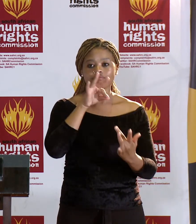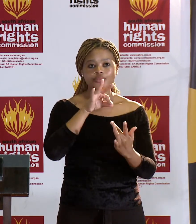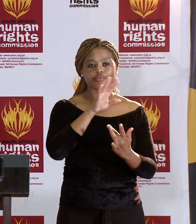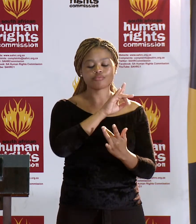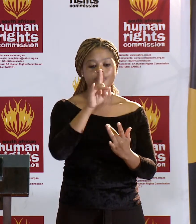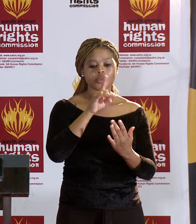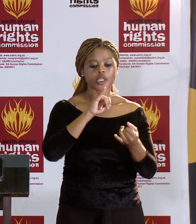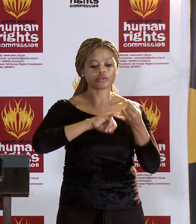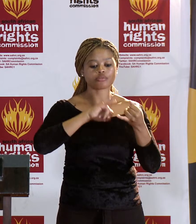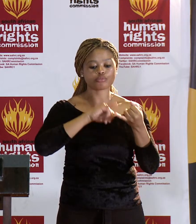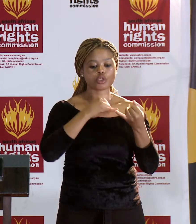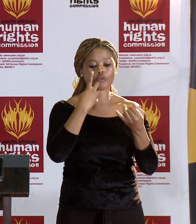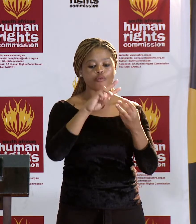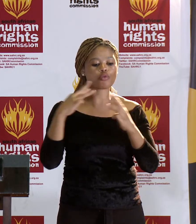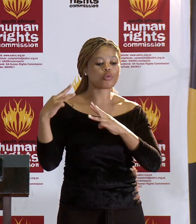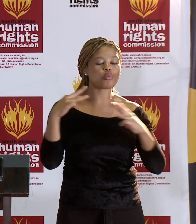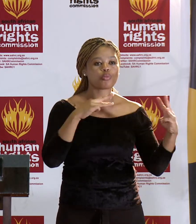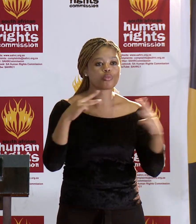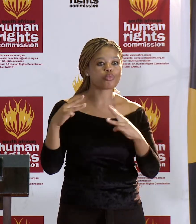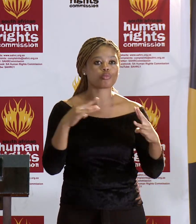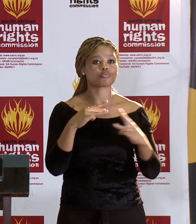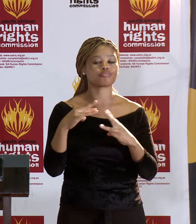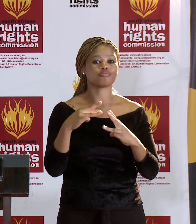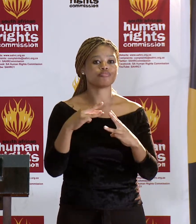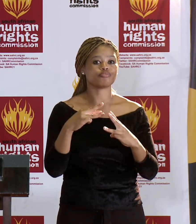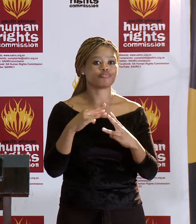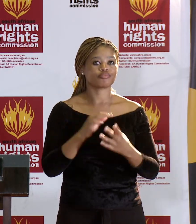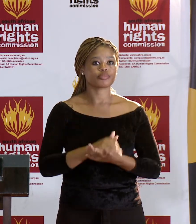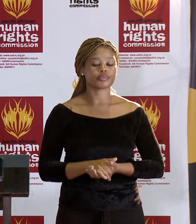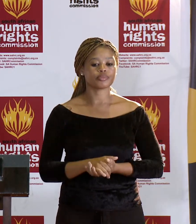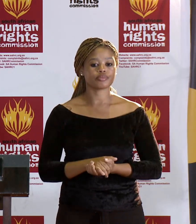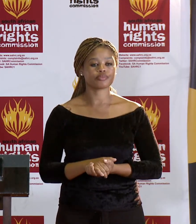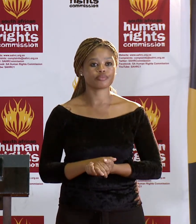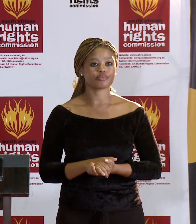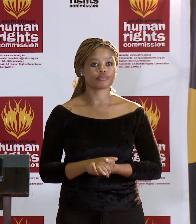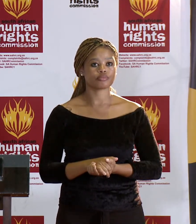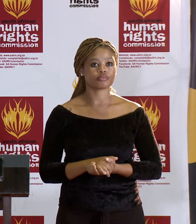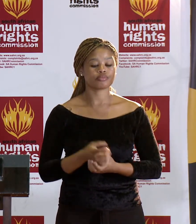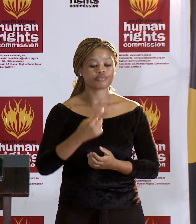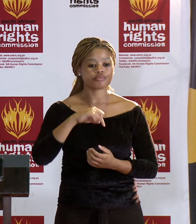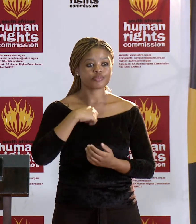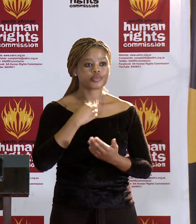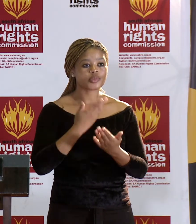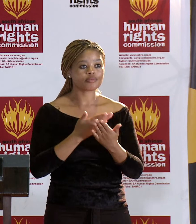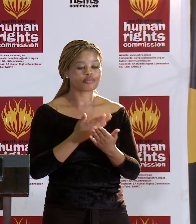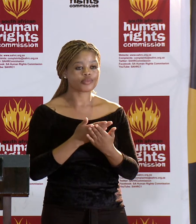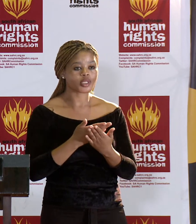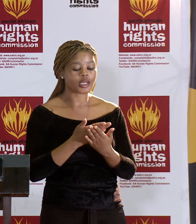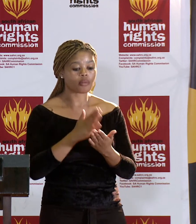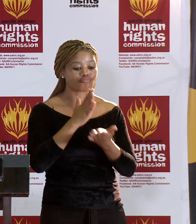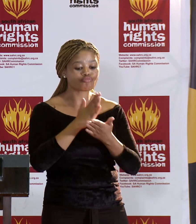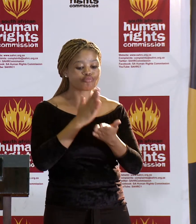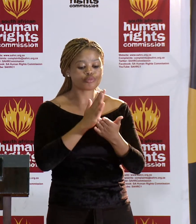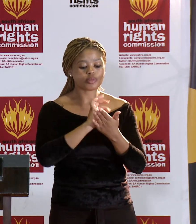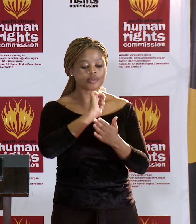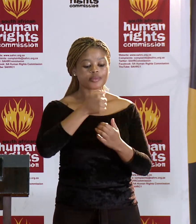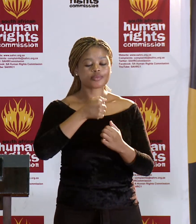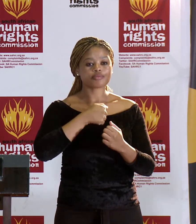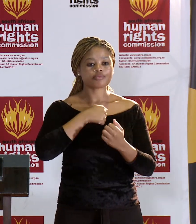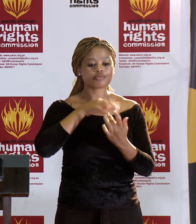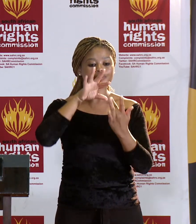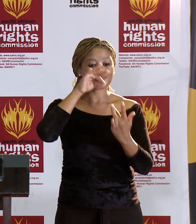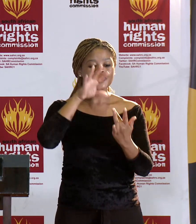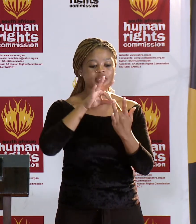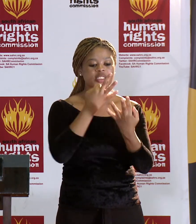the subject of wars and civil strife. That we can rest assured that our elections are free